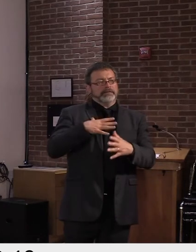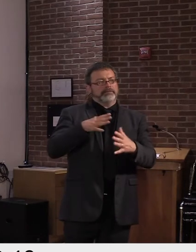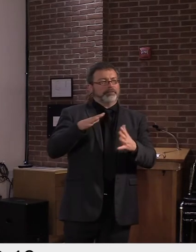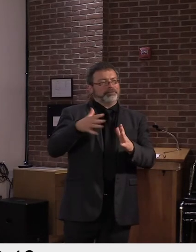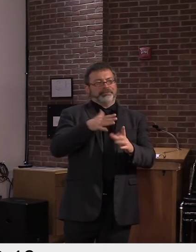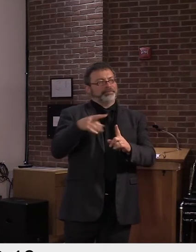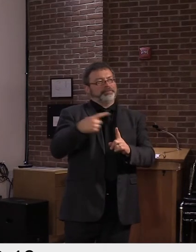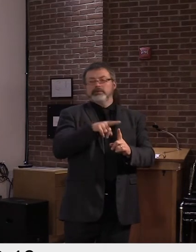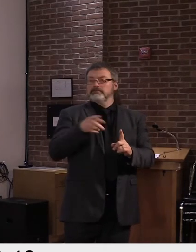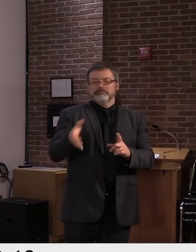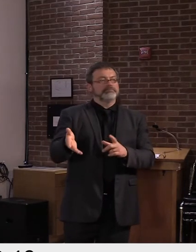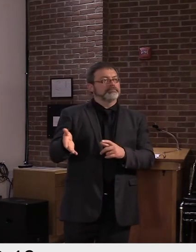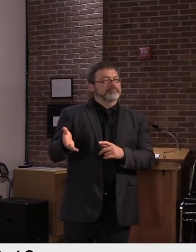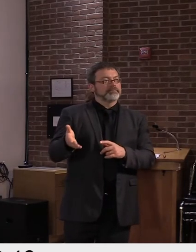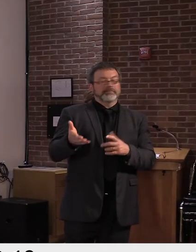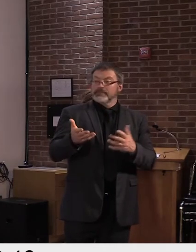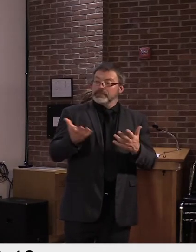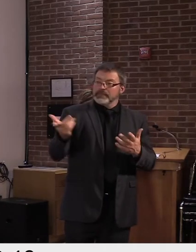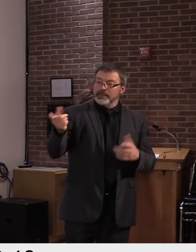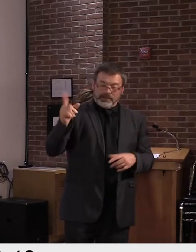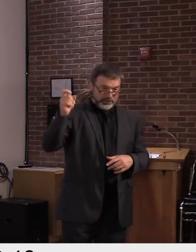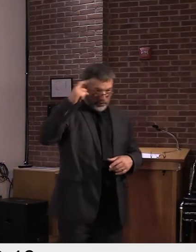for me, and give him the other two?